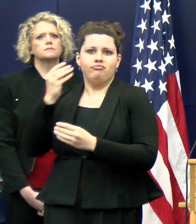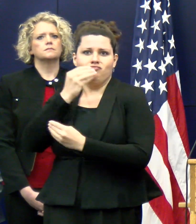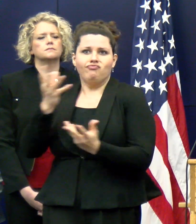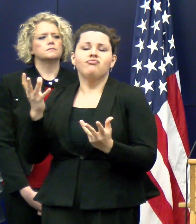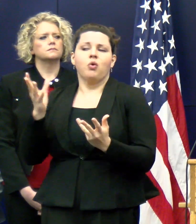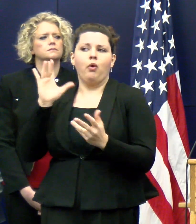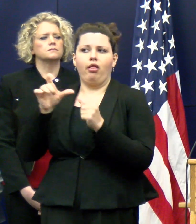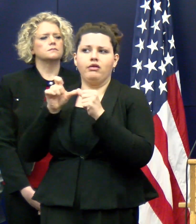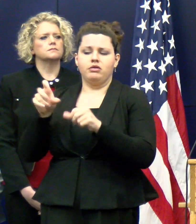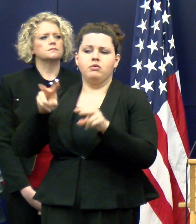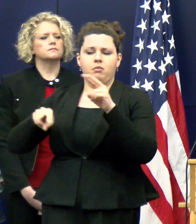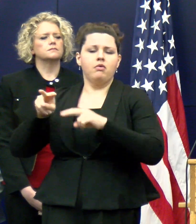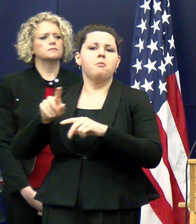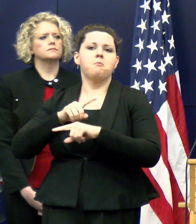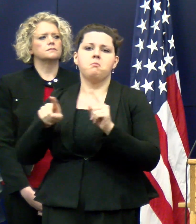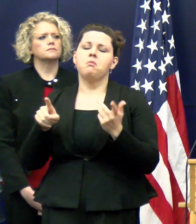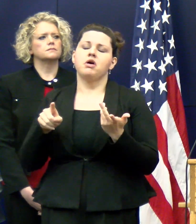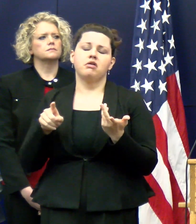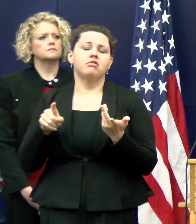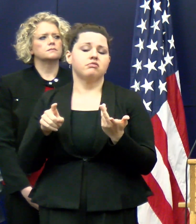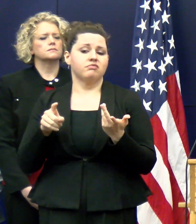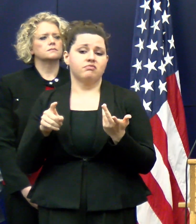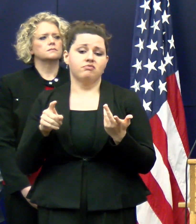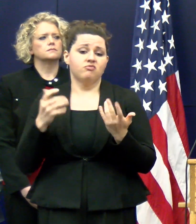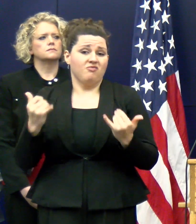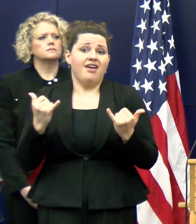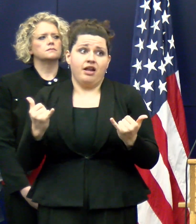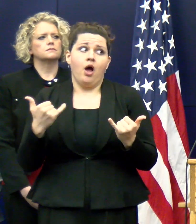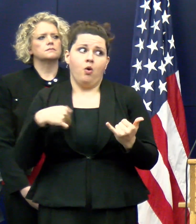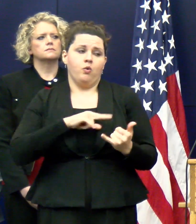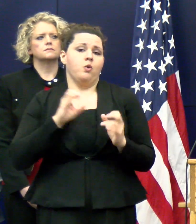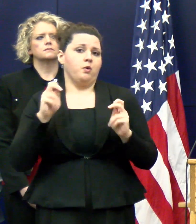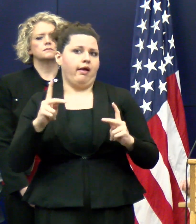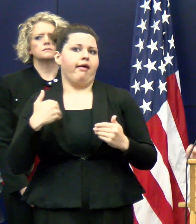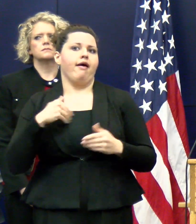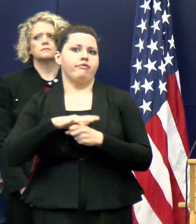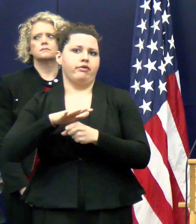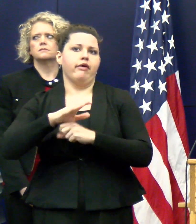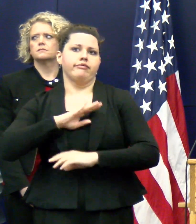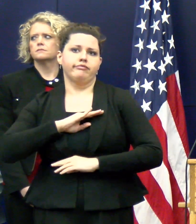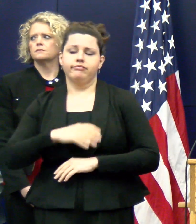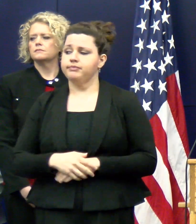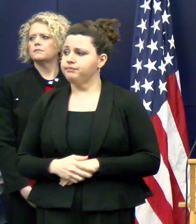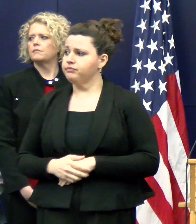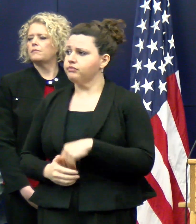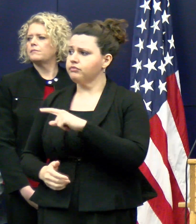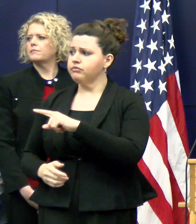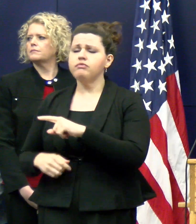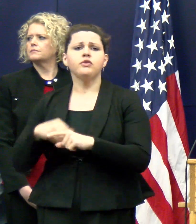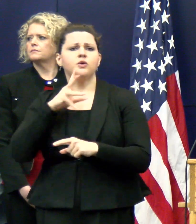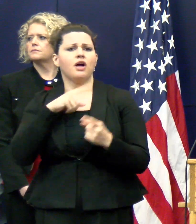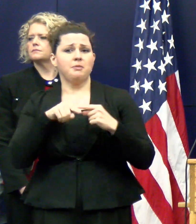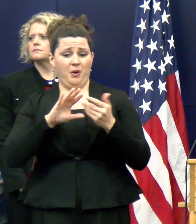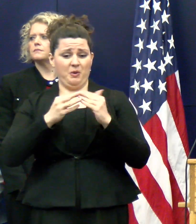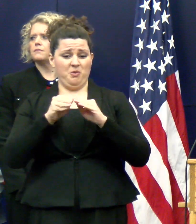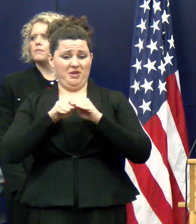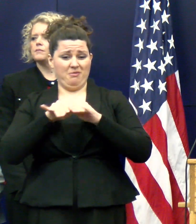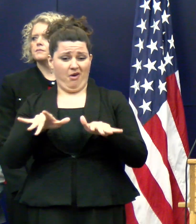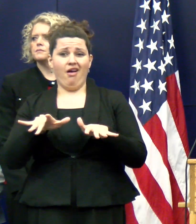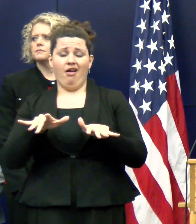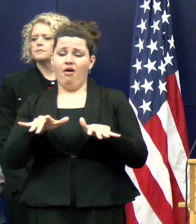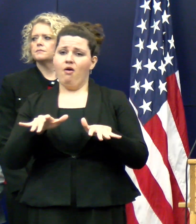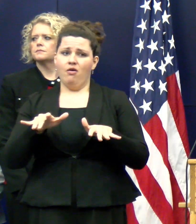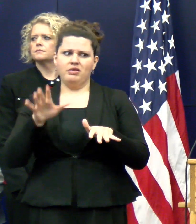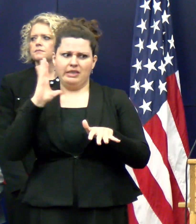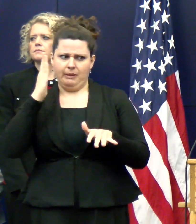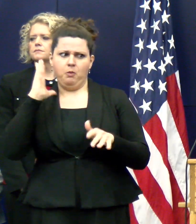continue to monitor it, but right now we are okay. Governor, you talk about that community spread is seemingly